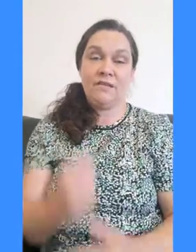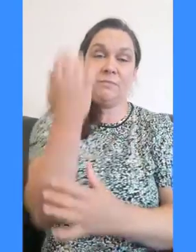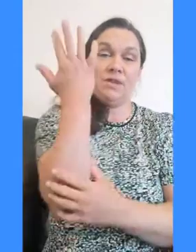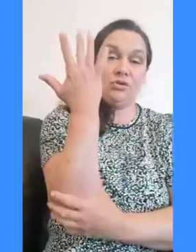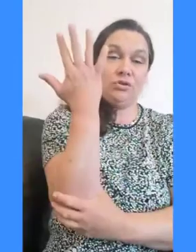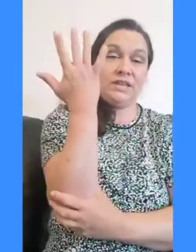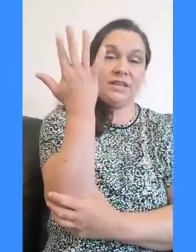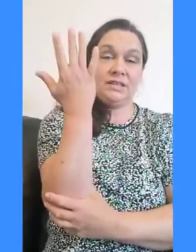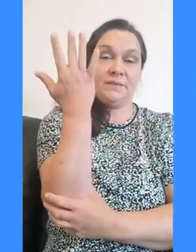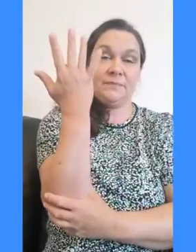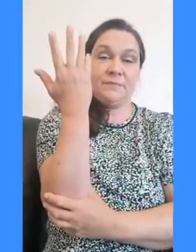them in the trees.